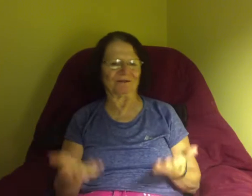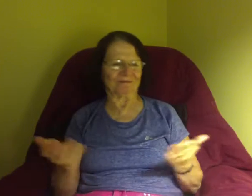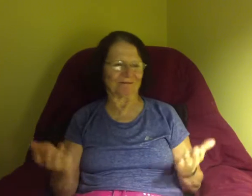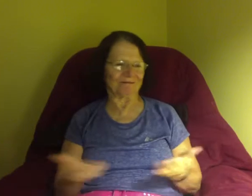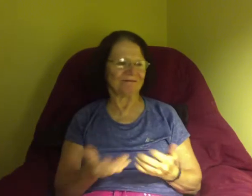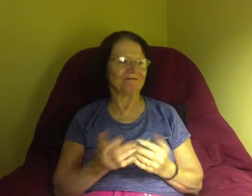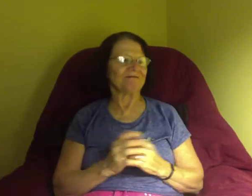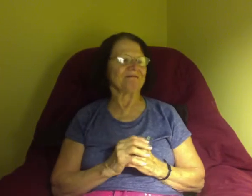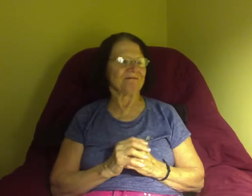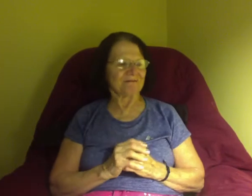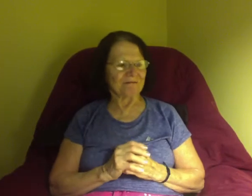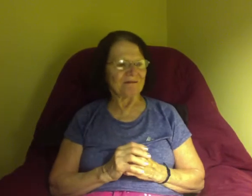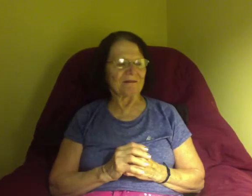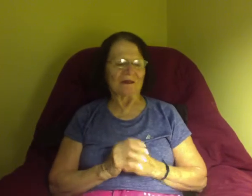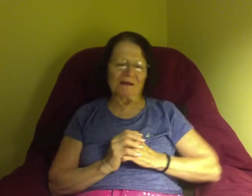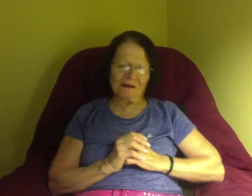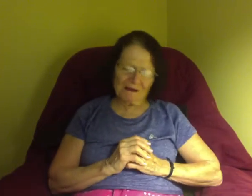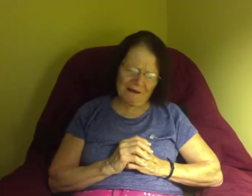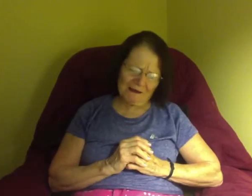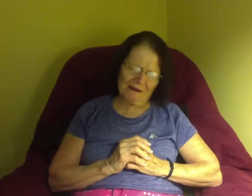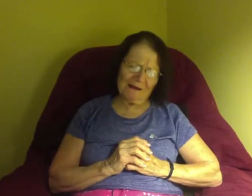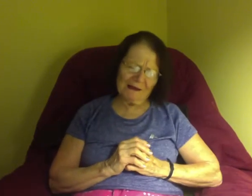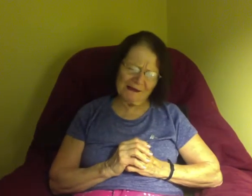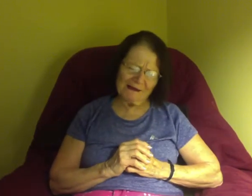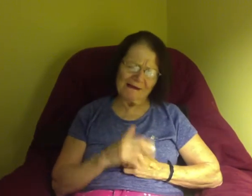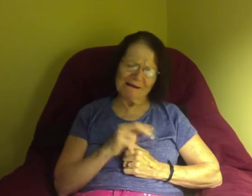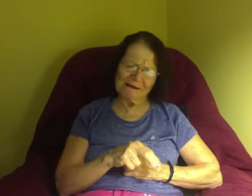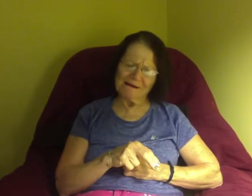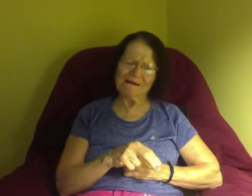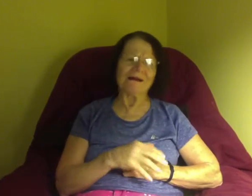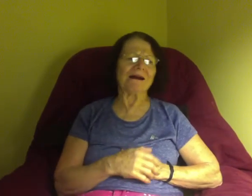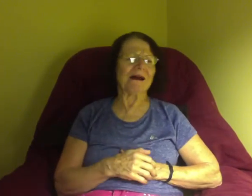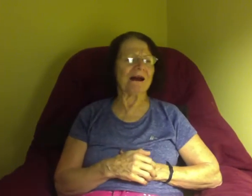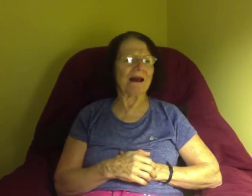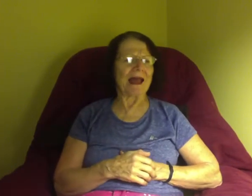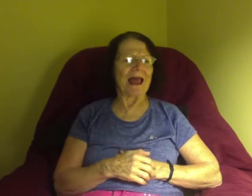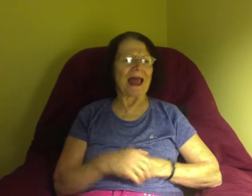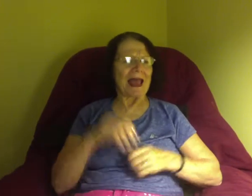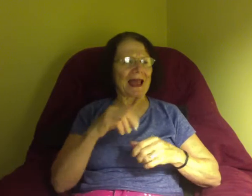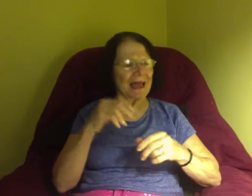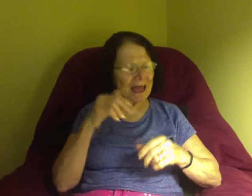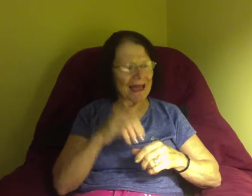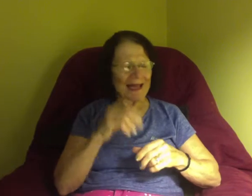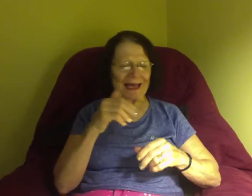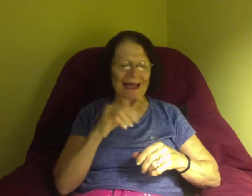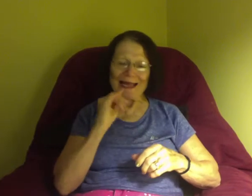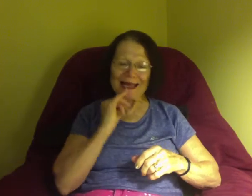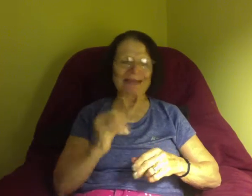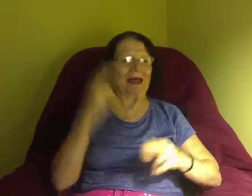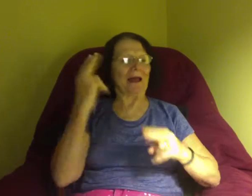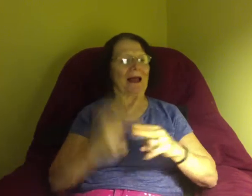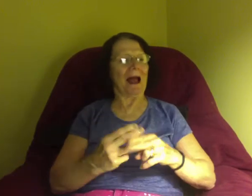it, it, it, it, it,